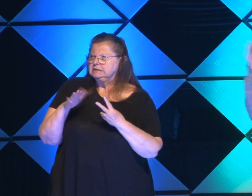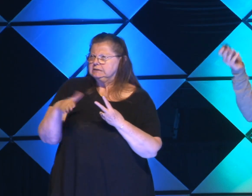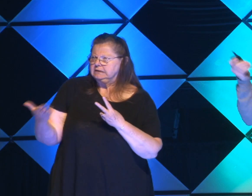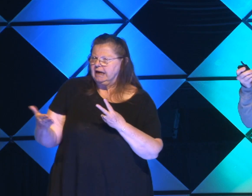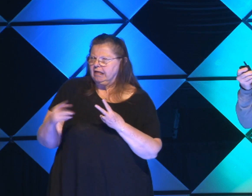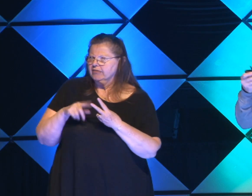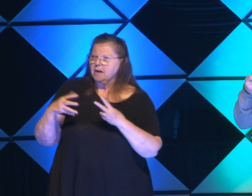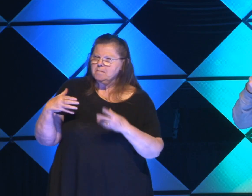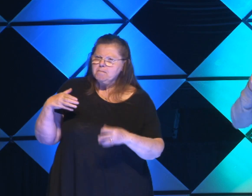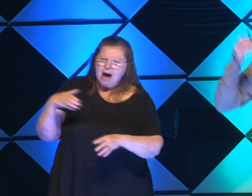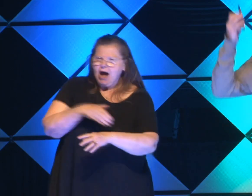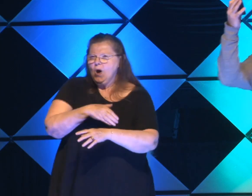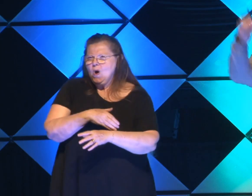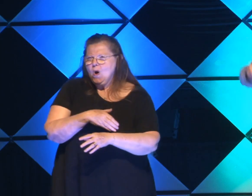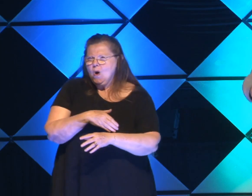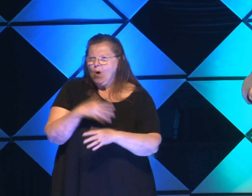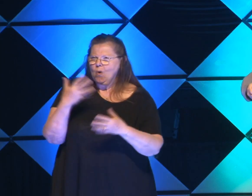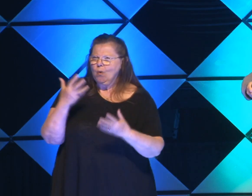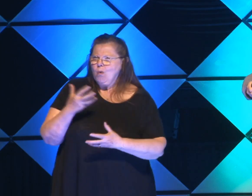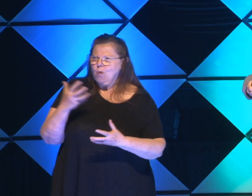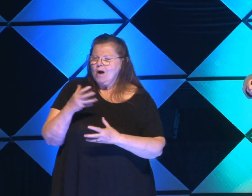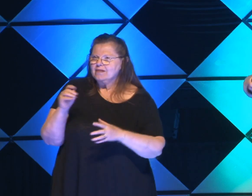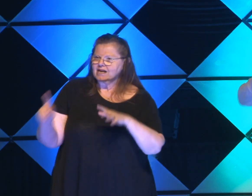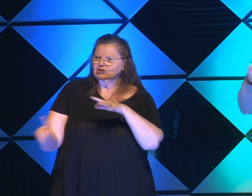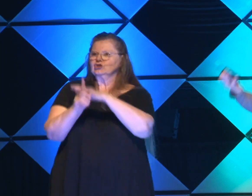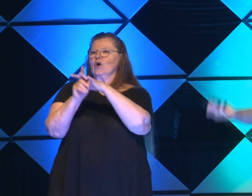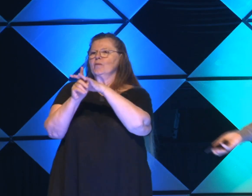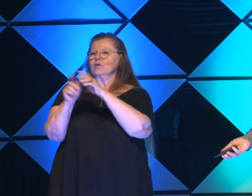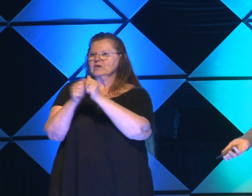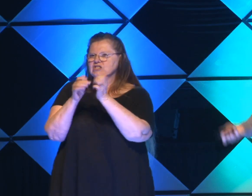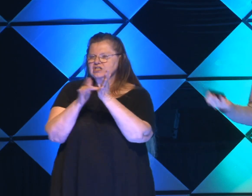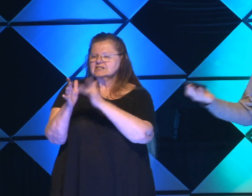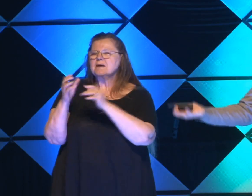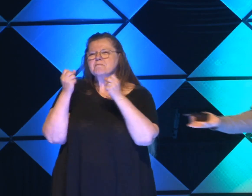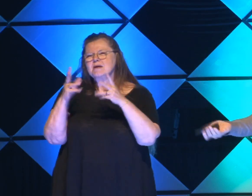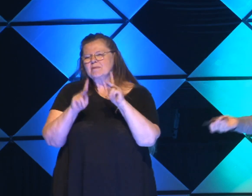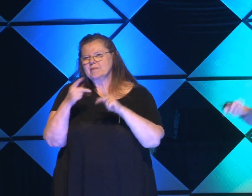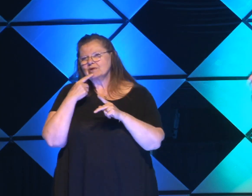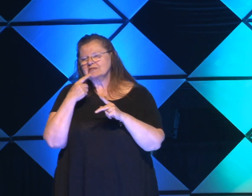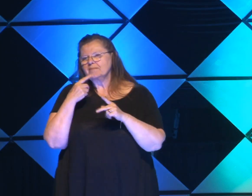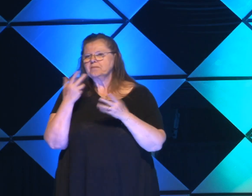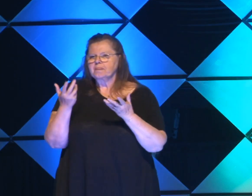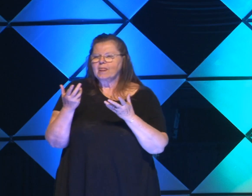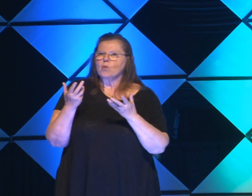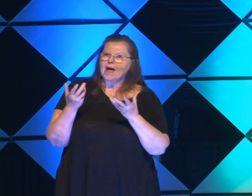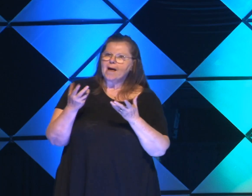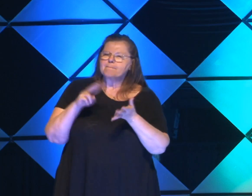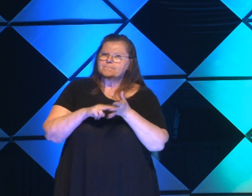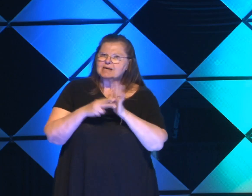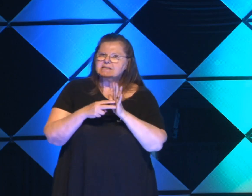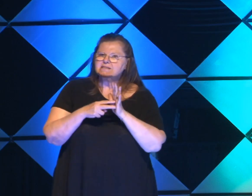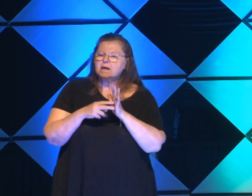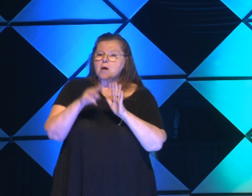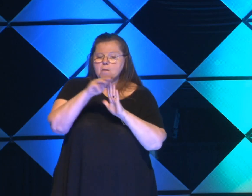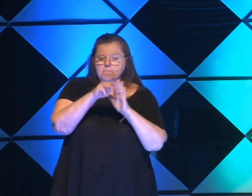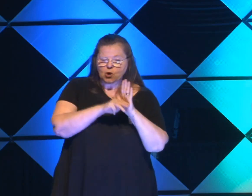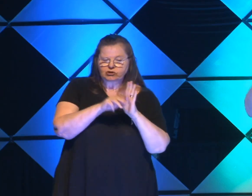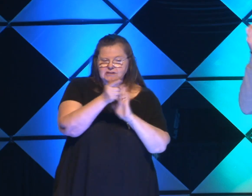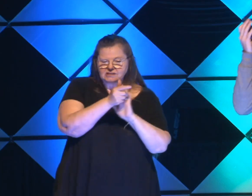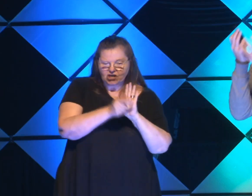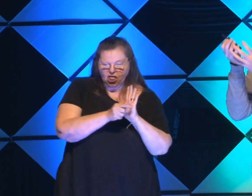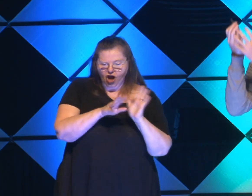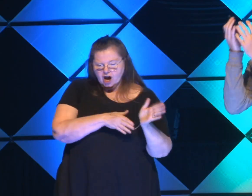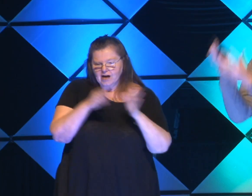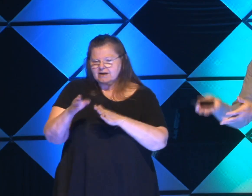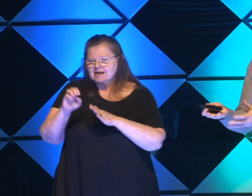very powerful, and they kind of show up there. And a lot of folks say, well, what this means is the law. Moses represents the law.